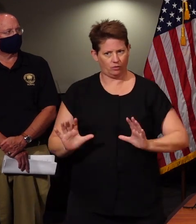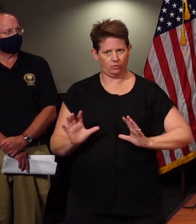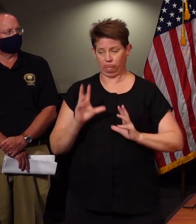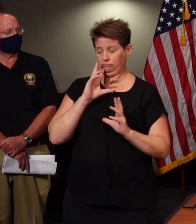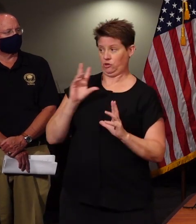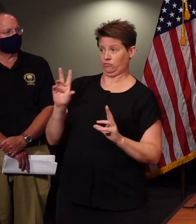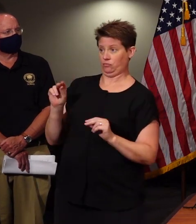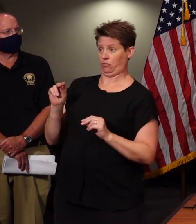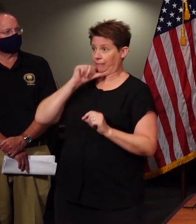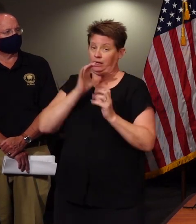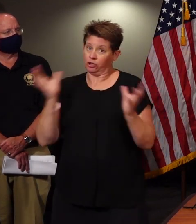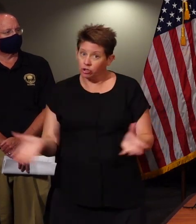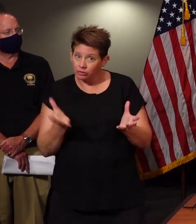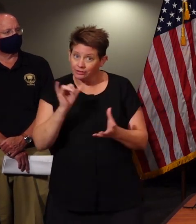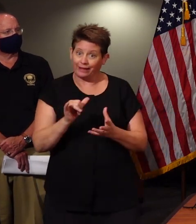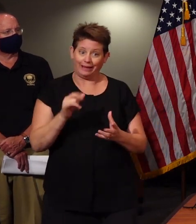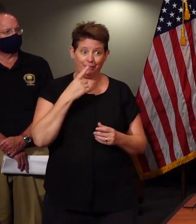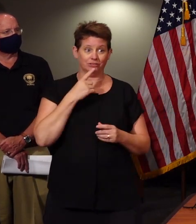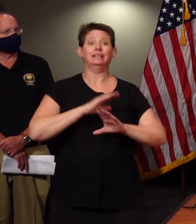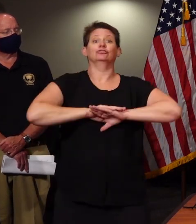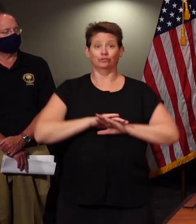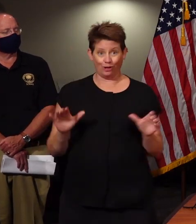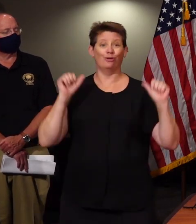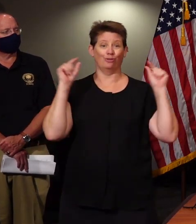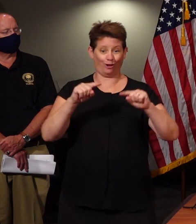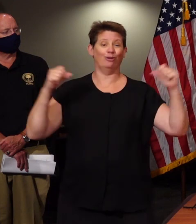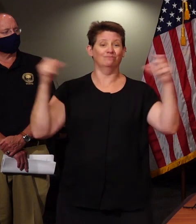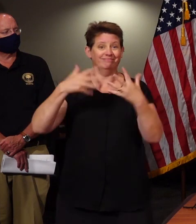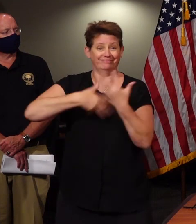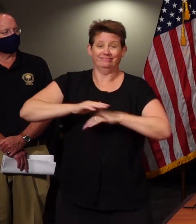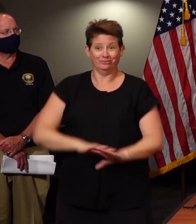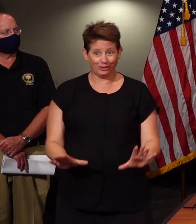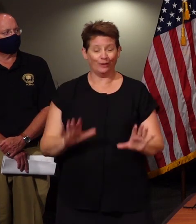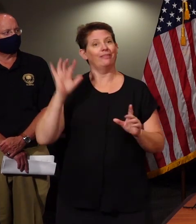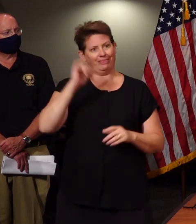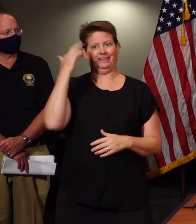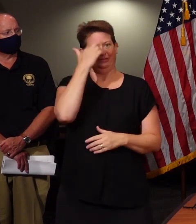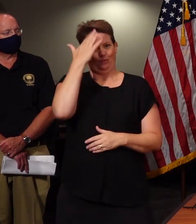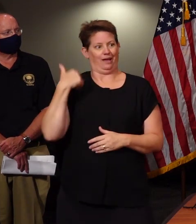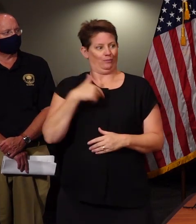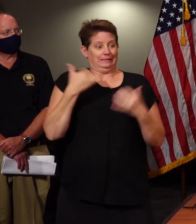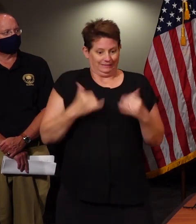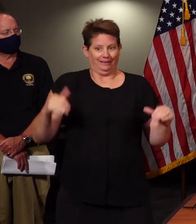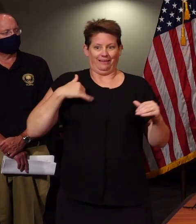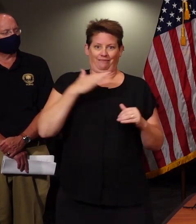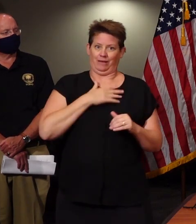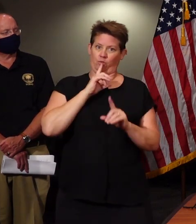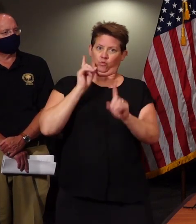no, we're not encouraging, we're discouraging that. And that's precisely the reason we still have the executive